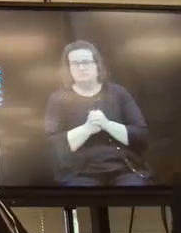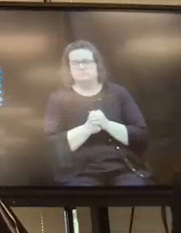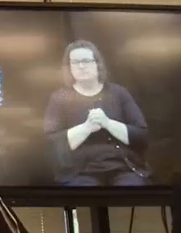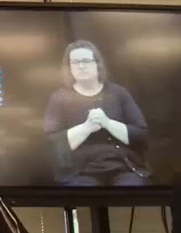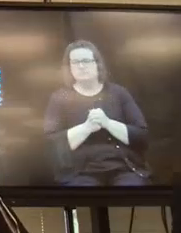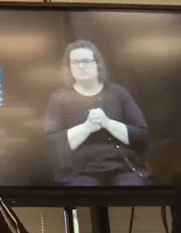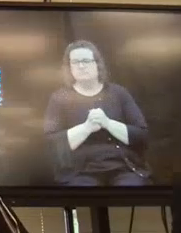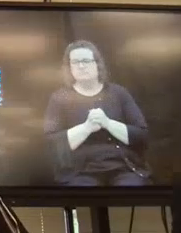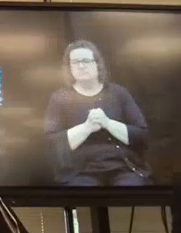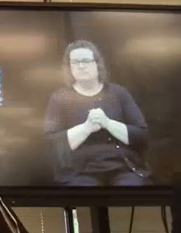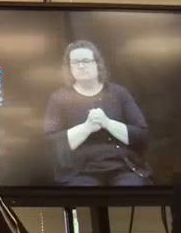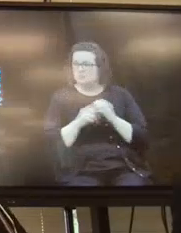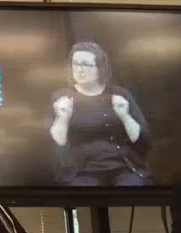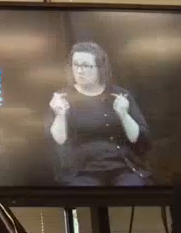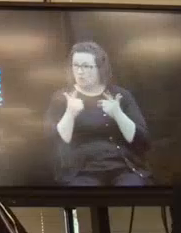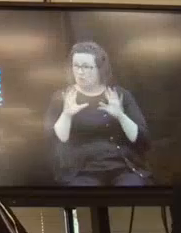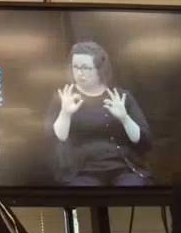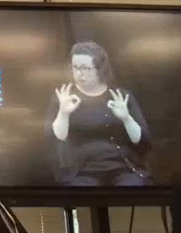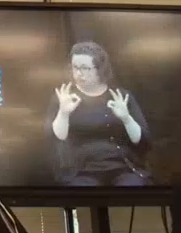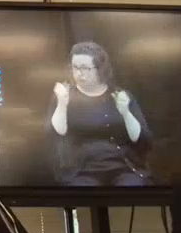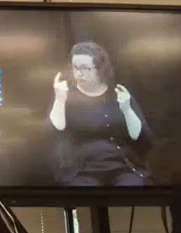So does everybody understand that?